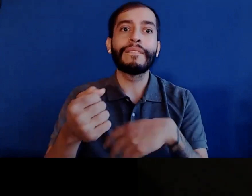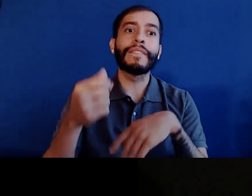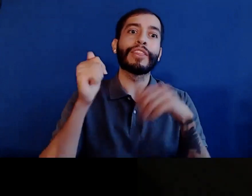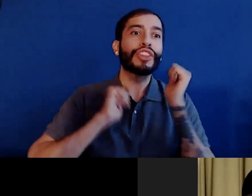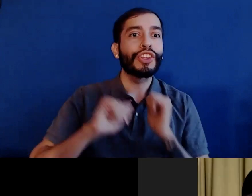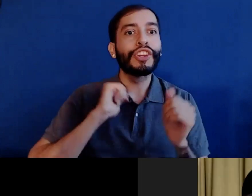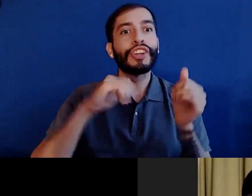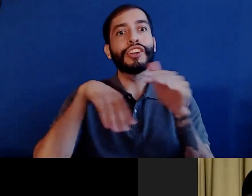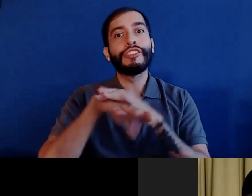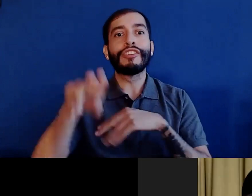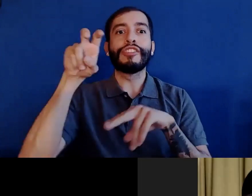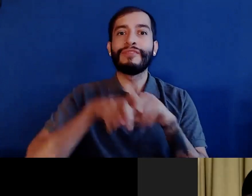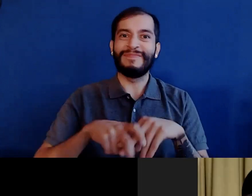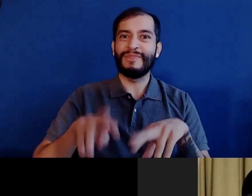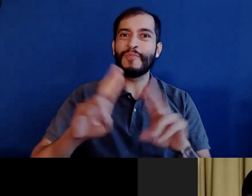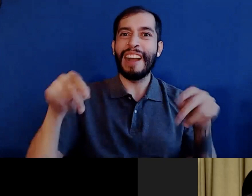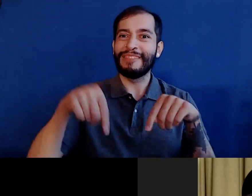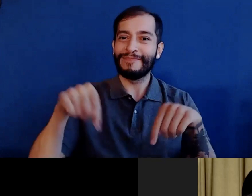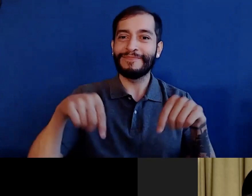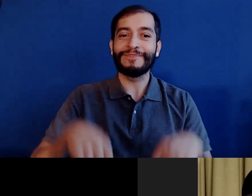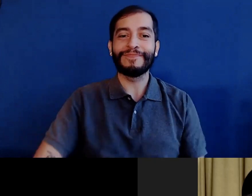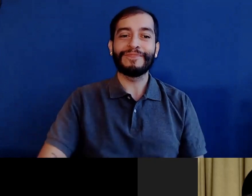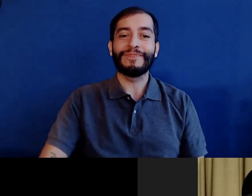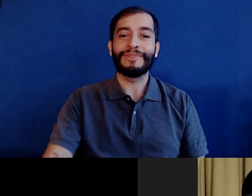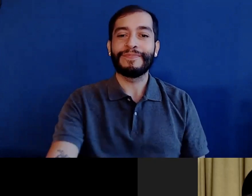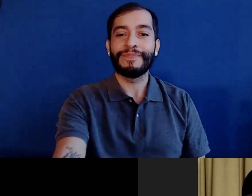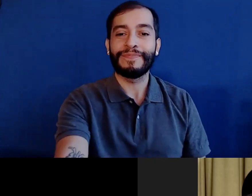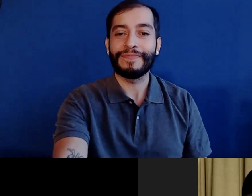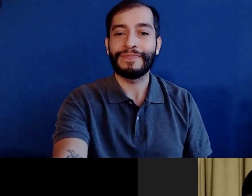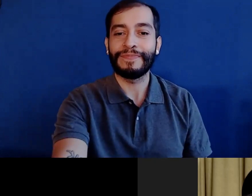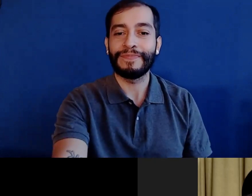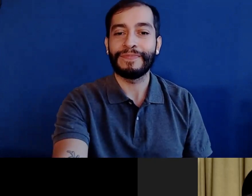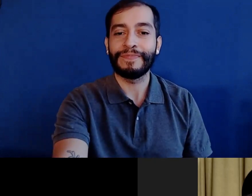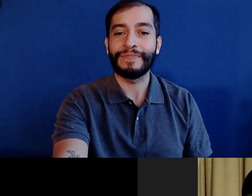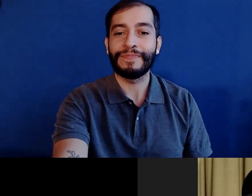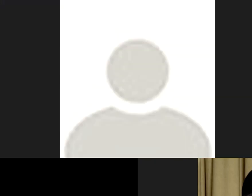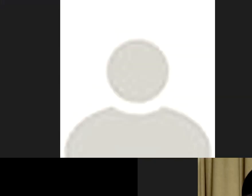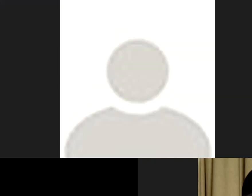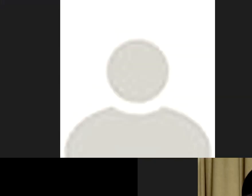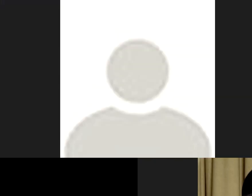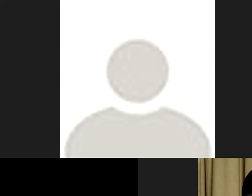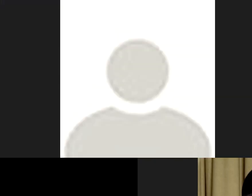Dae, do you have one last lightning round question for our panelists to wrap up?